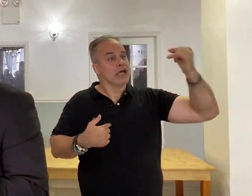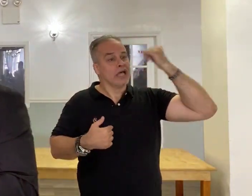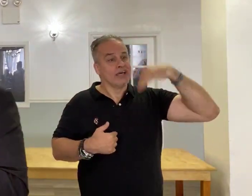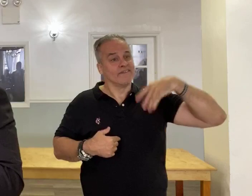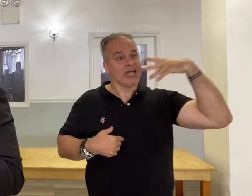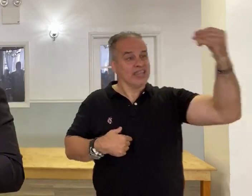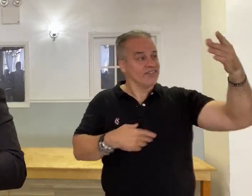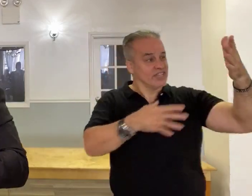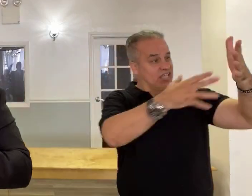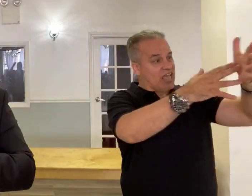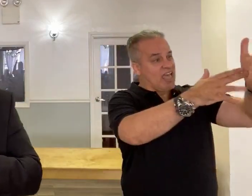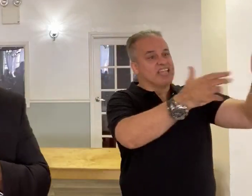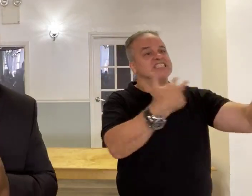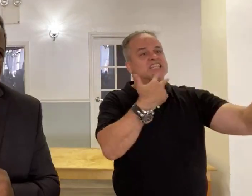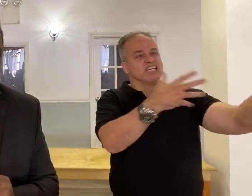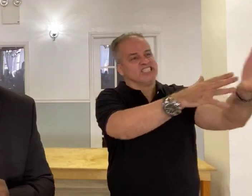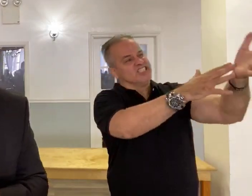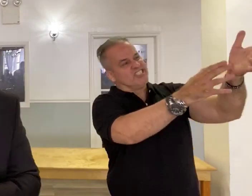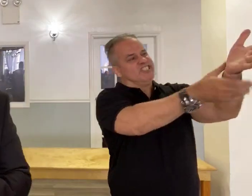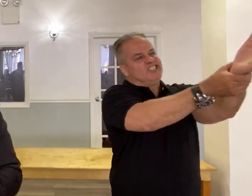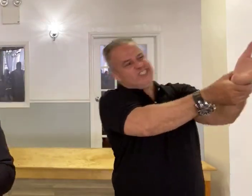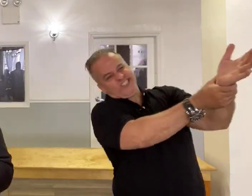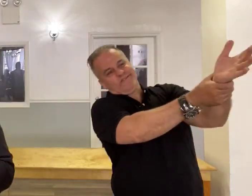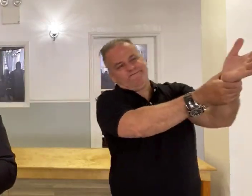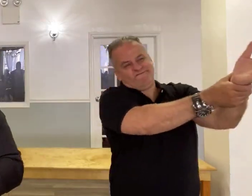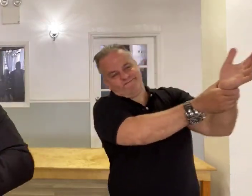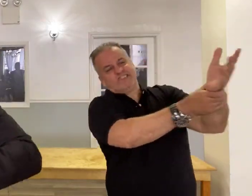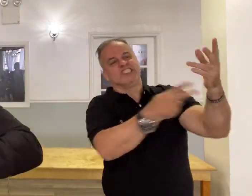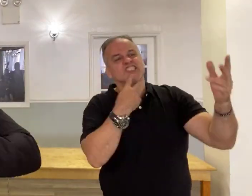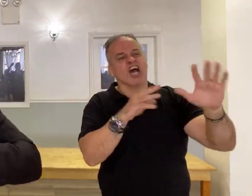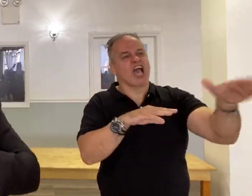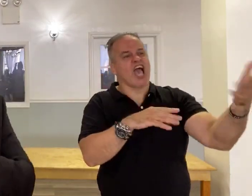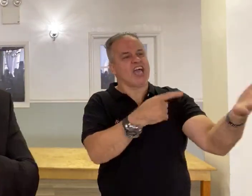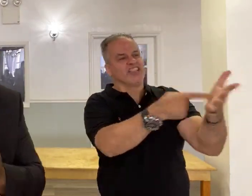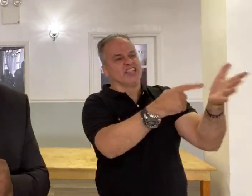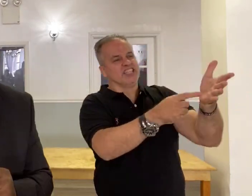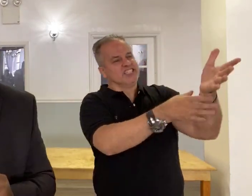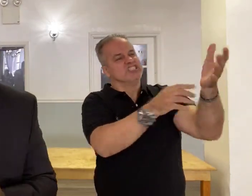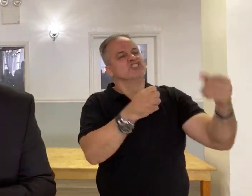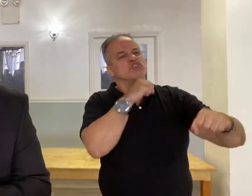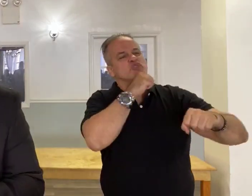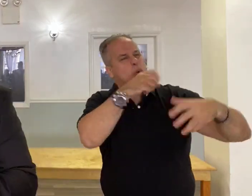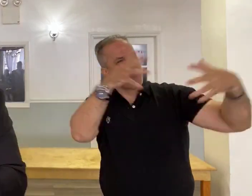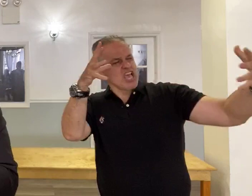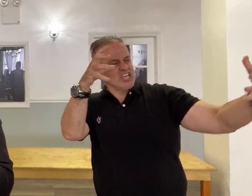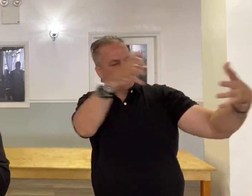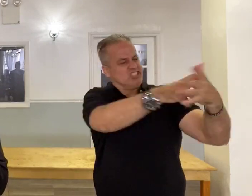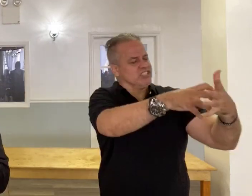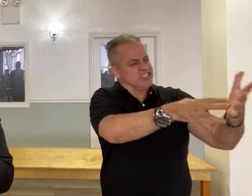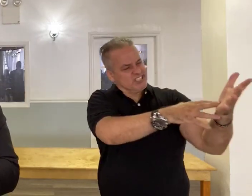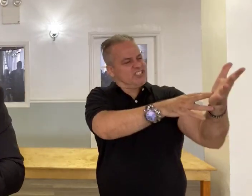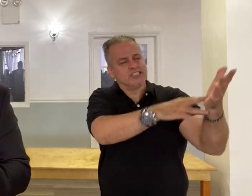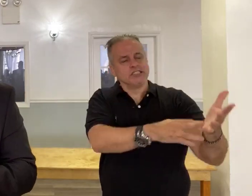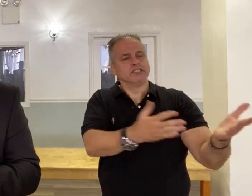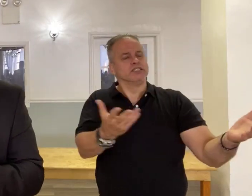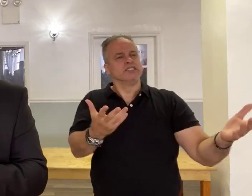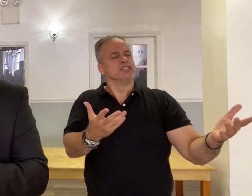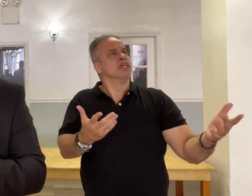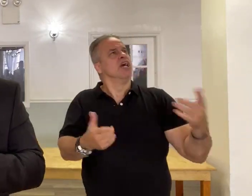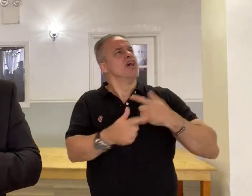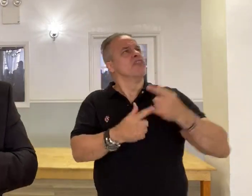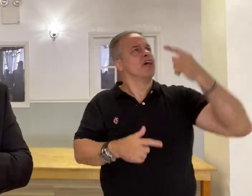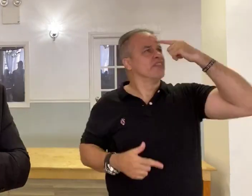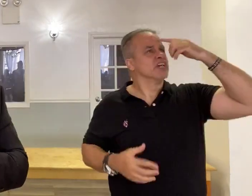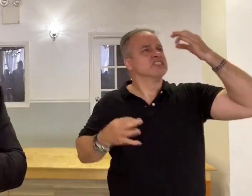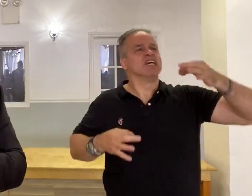this alive. Maybe one day I will get married and find love. Maybe one day I will have a child. He gets inspired and